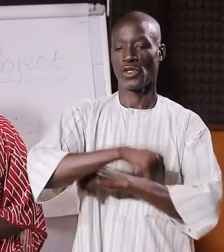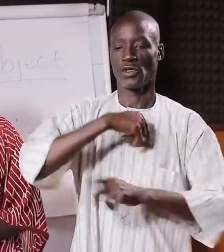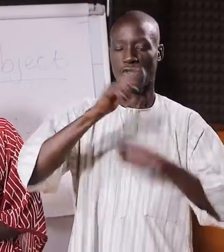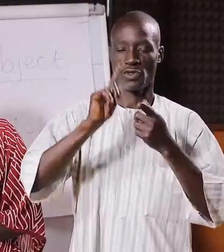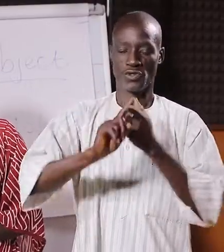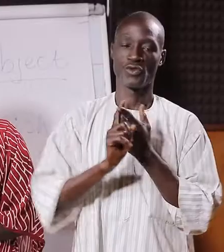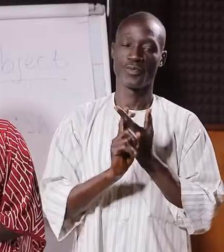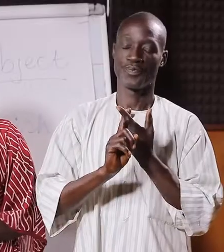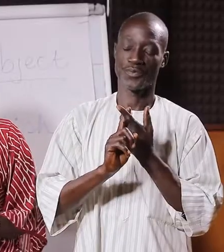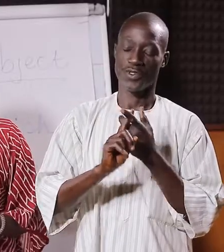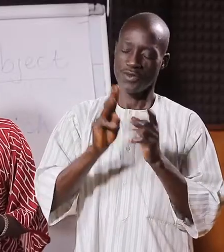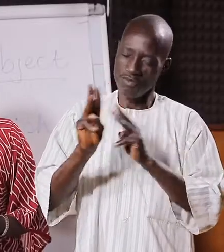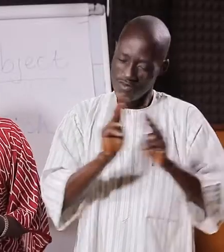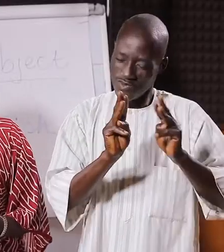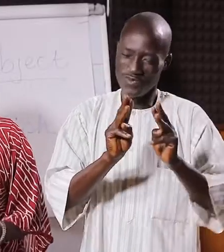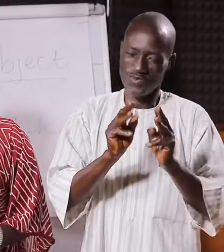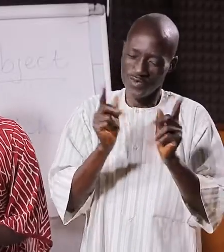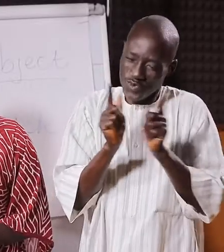tilt a bit away from